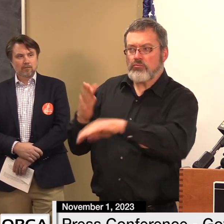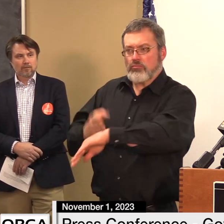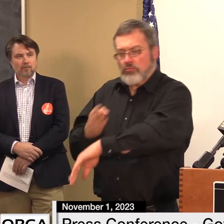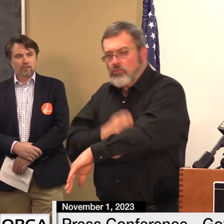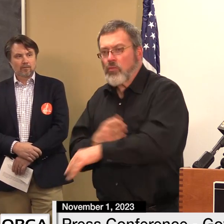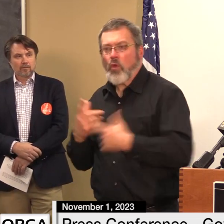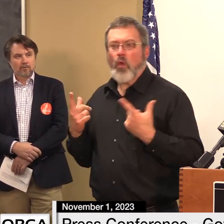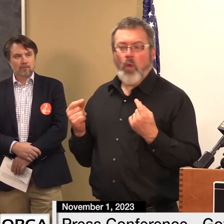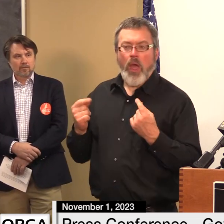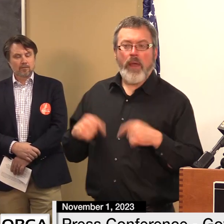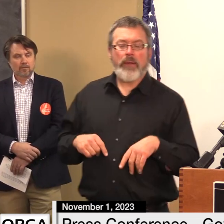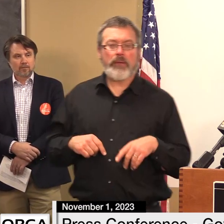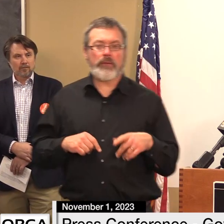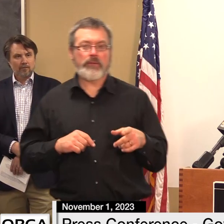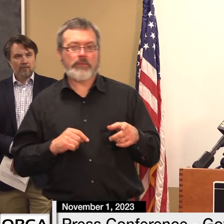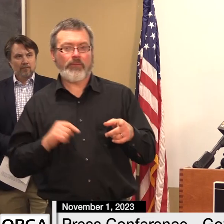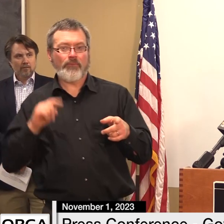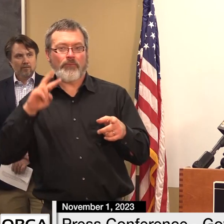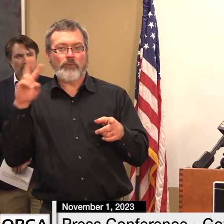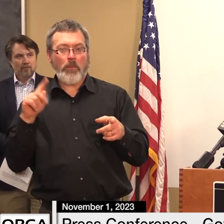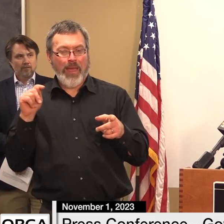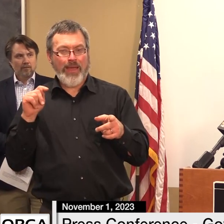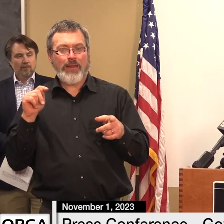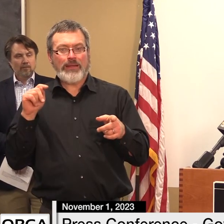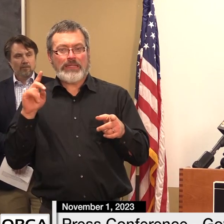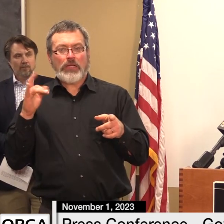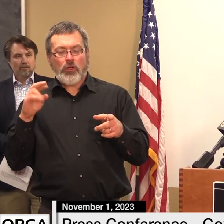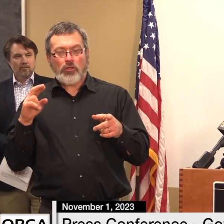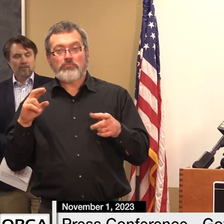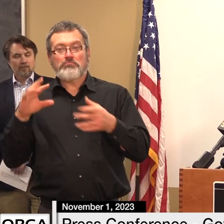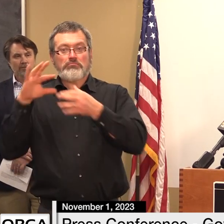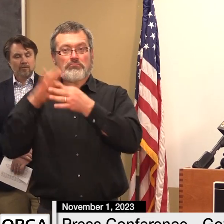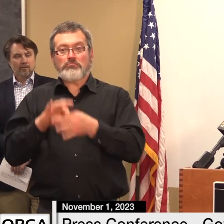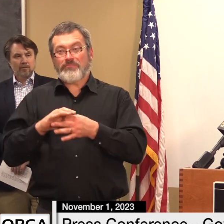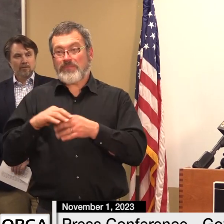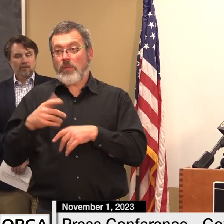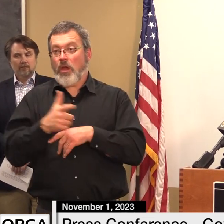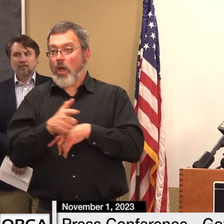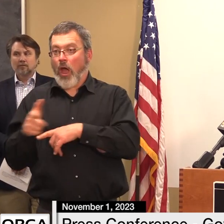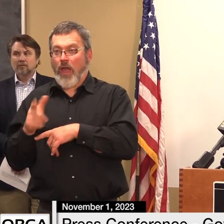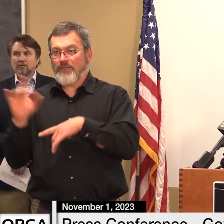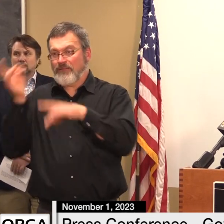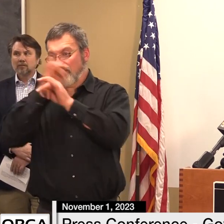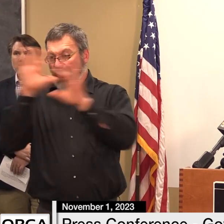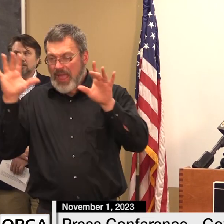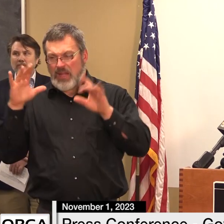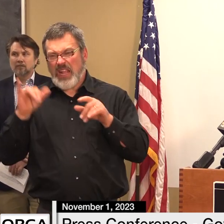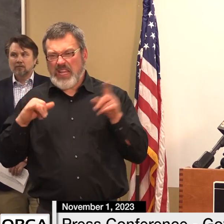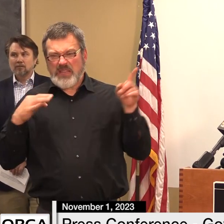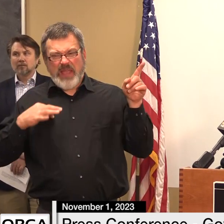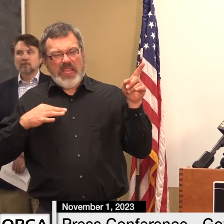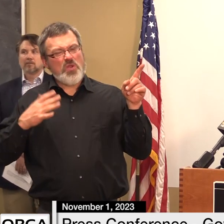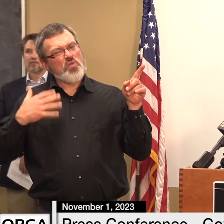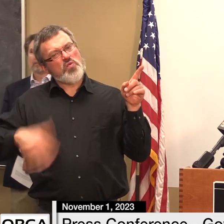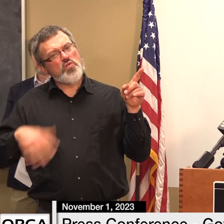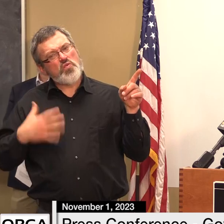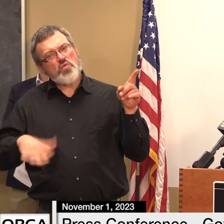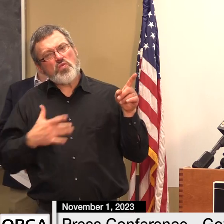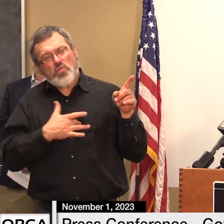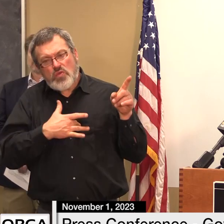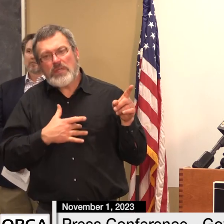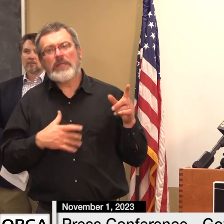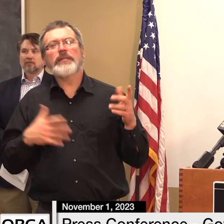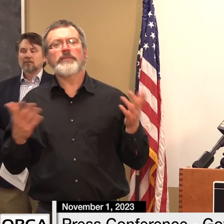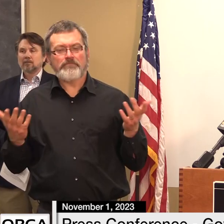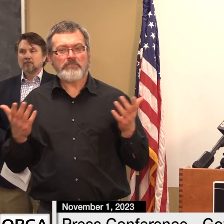mean, has all of the gun violence that Vermont is seeing and the mass shooting in Maine made you think that perhaps